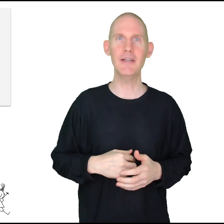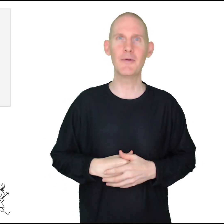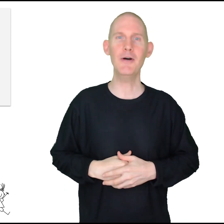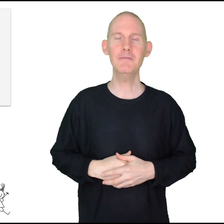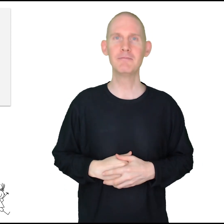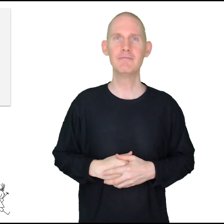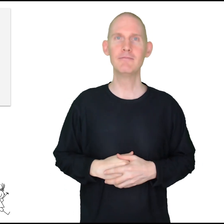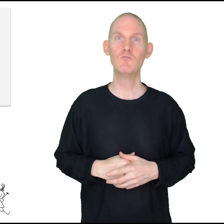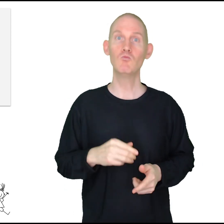go.